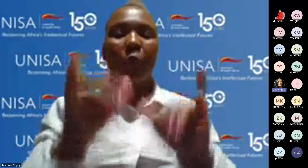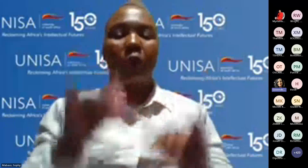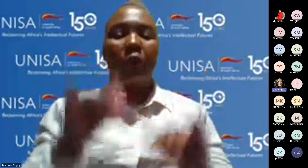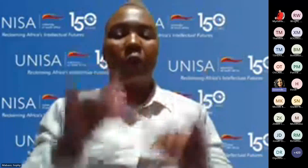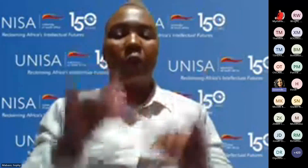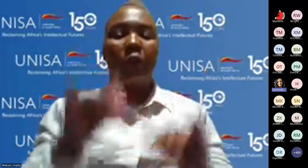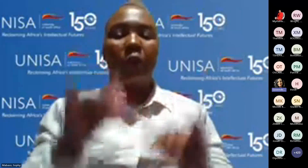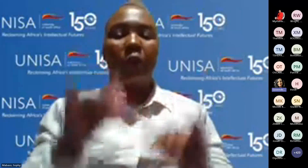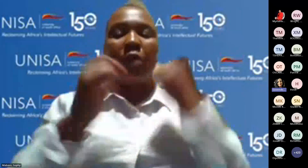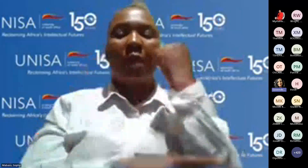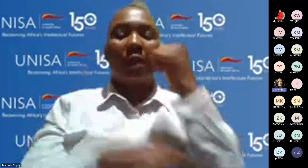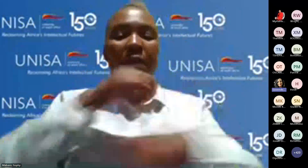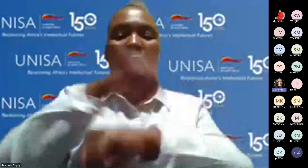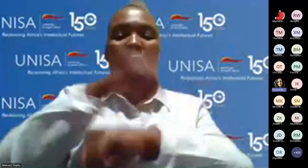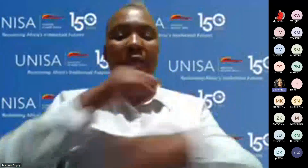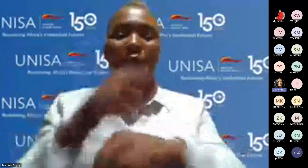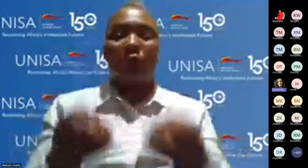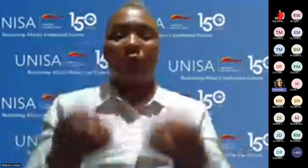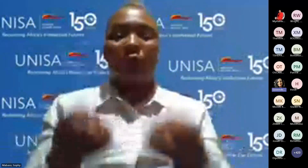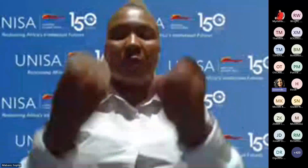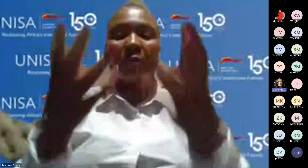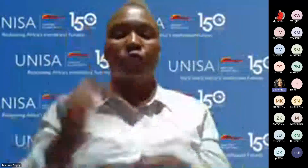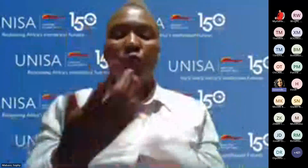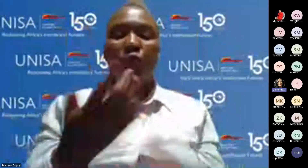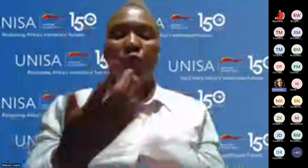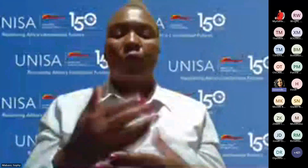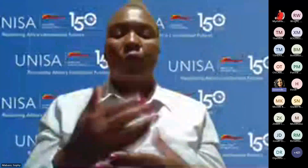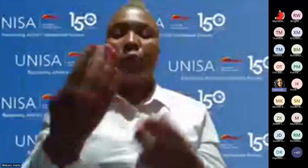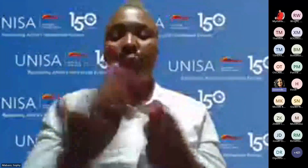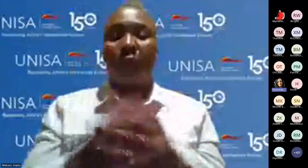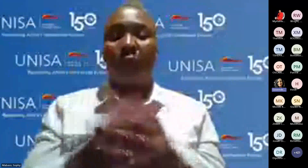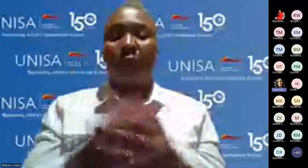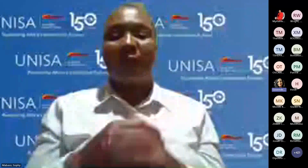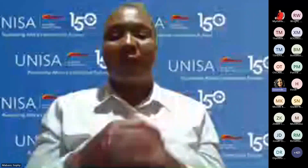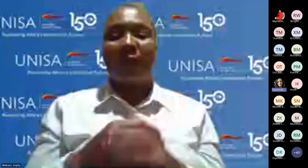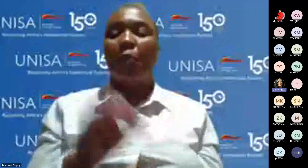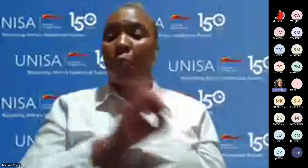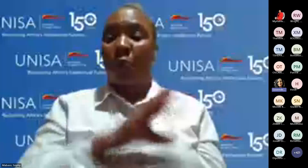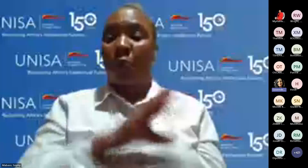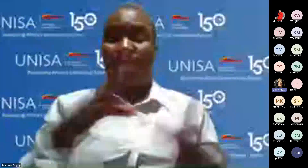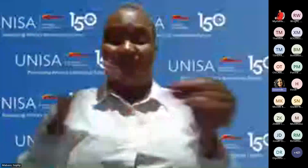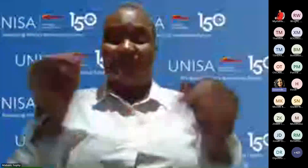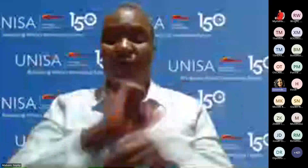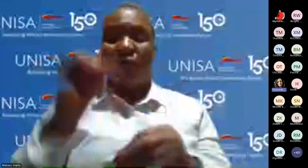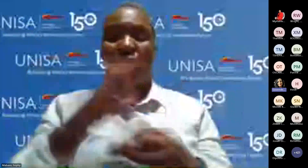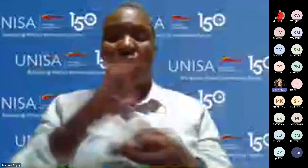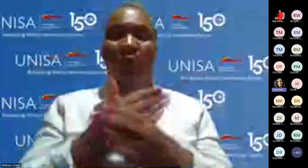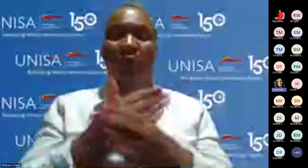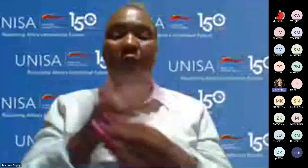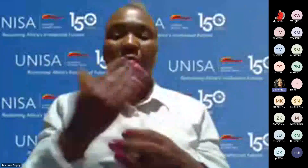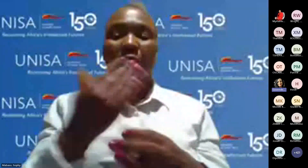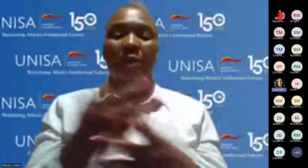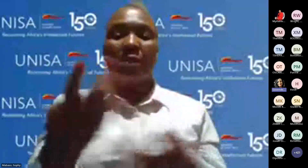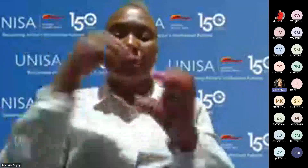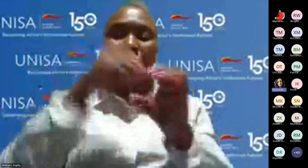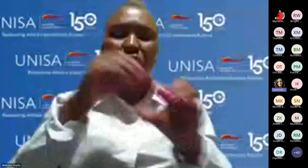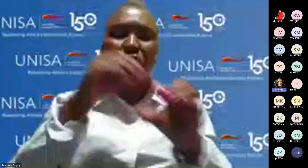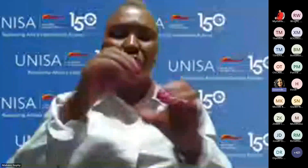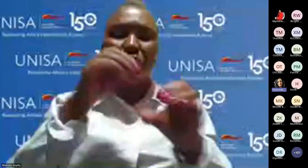submit your portfolio. Within the 3 days, the moment you have completed your portfolio, you have included all your